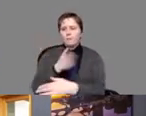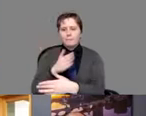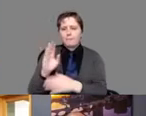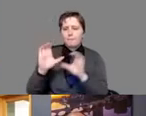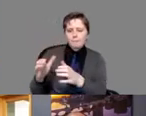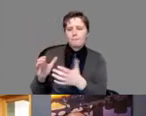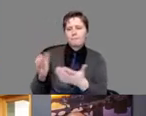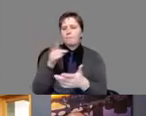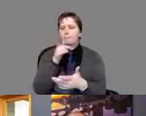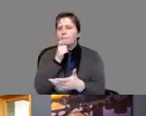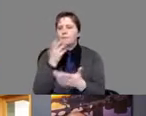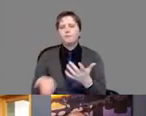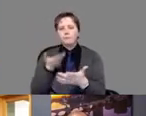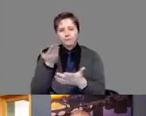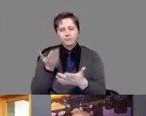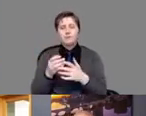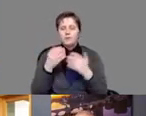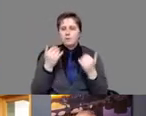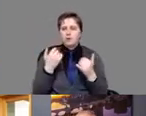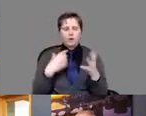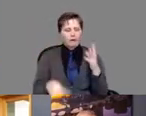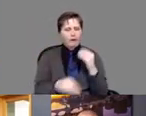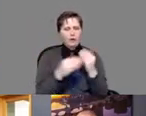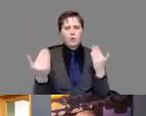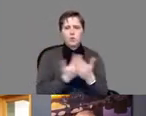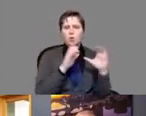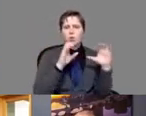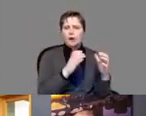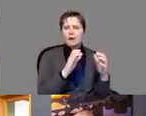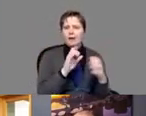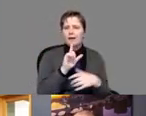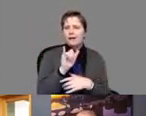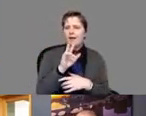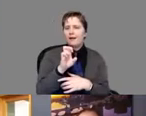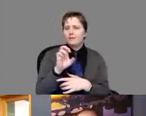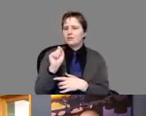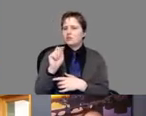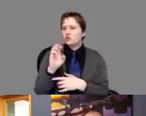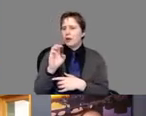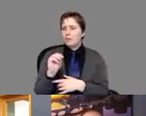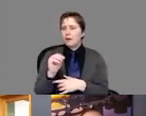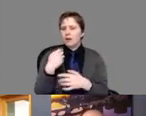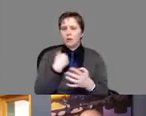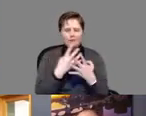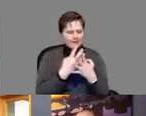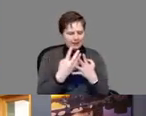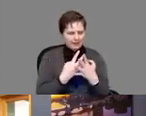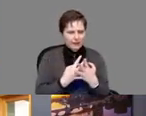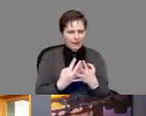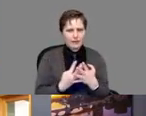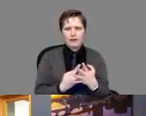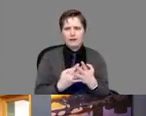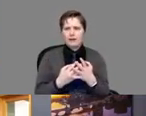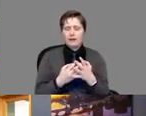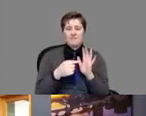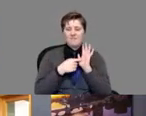And then so we just added a new category that was a live stream category, and we actually filtered that out and actually